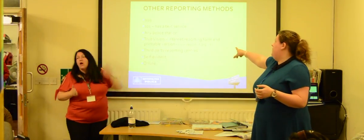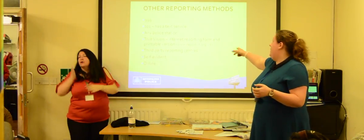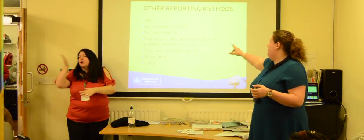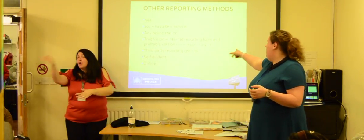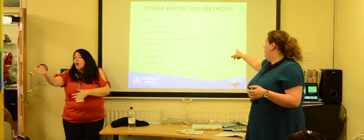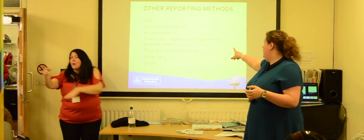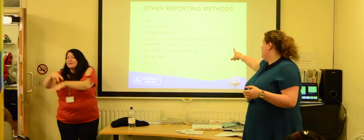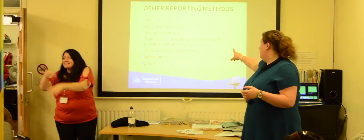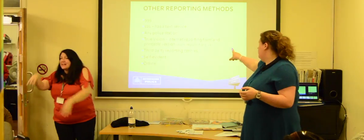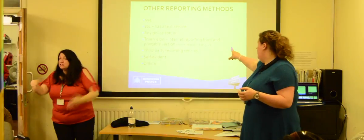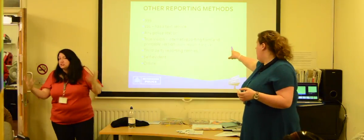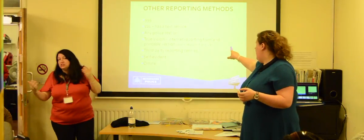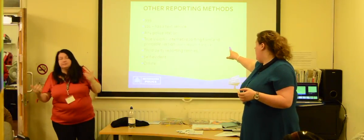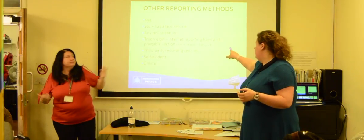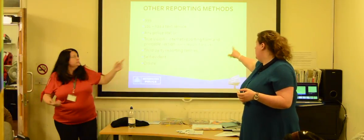Vision website,